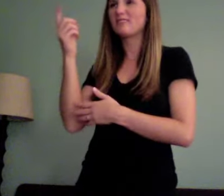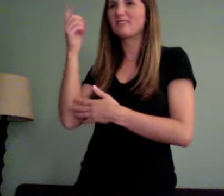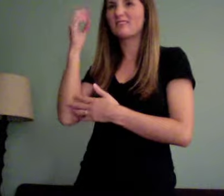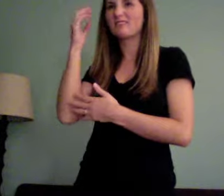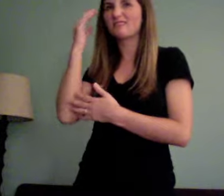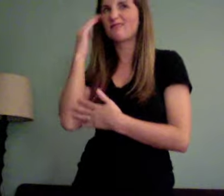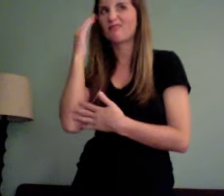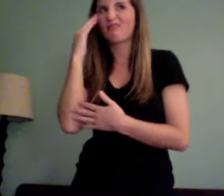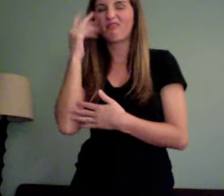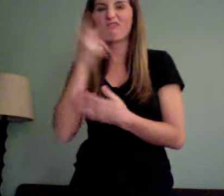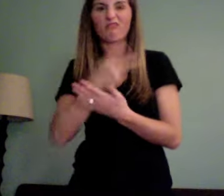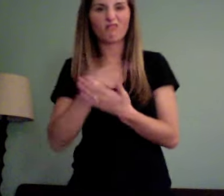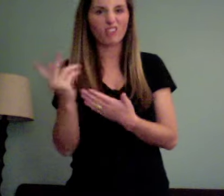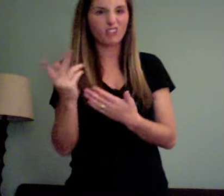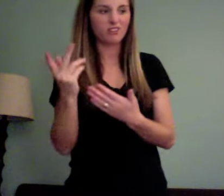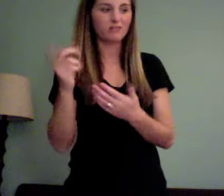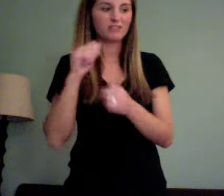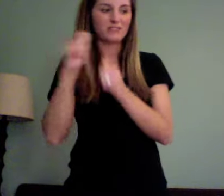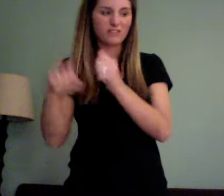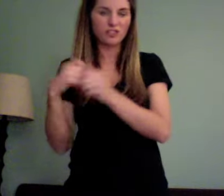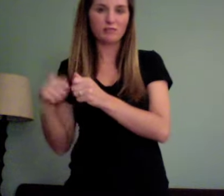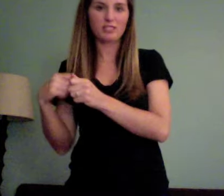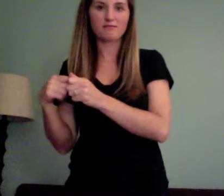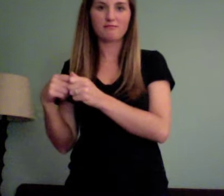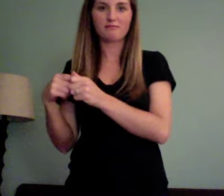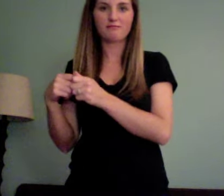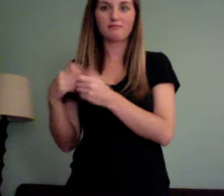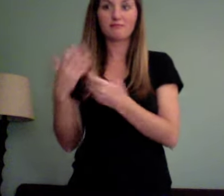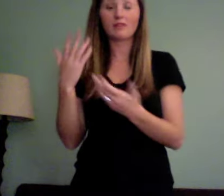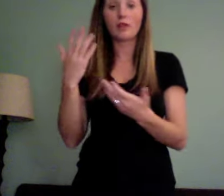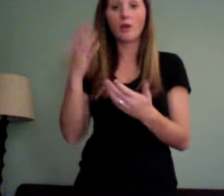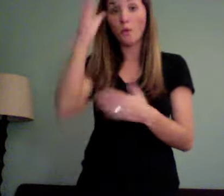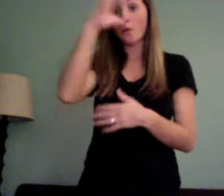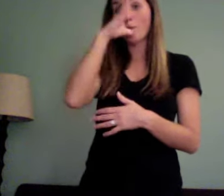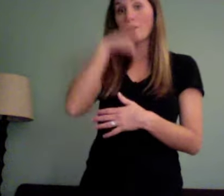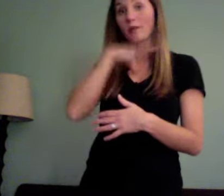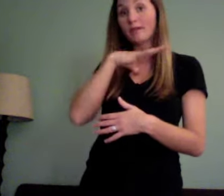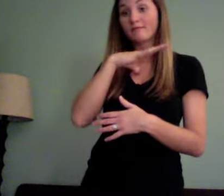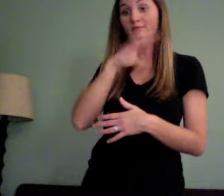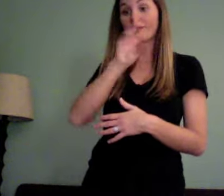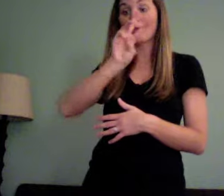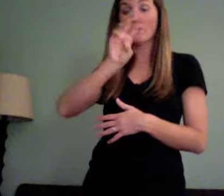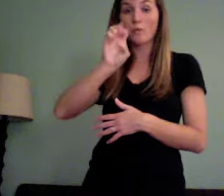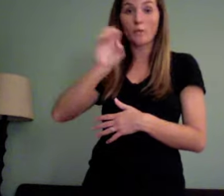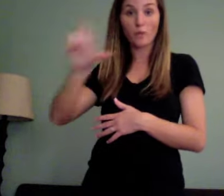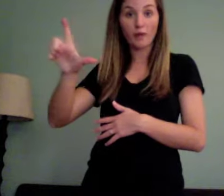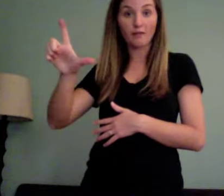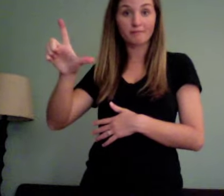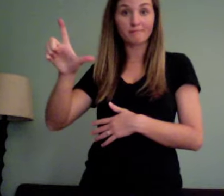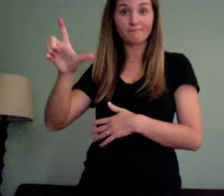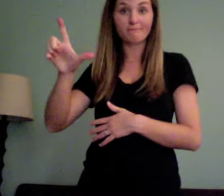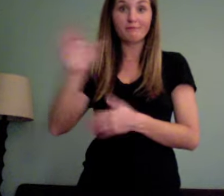Jesus asks questions throughout Scripture. How about the woman at the well? Who had been married five times, and now she was living with a man that wasn't her husband.